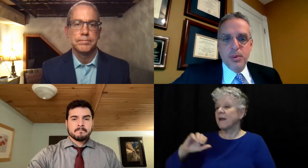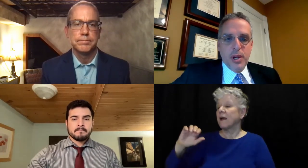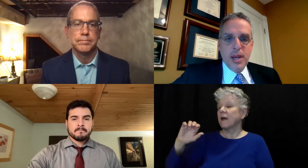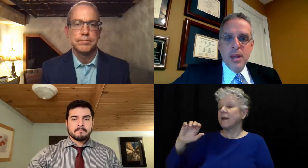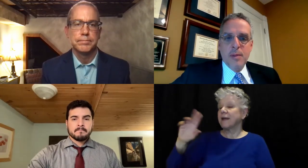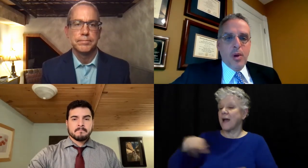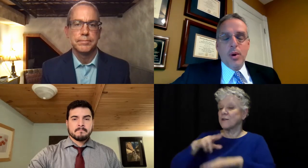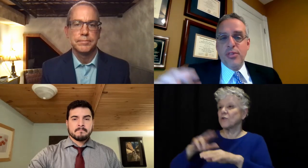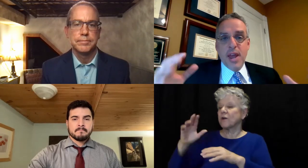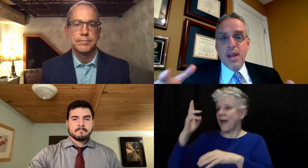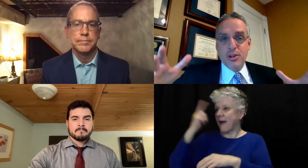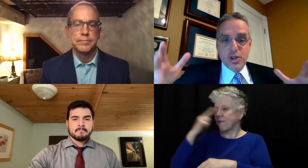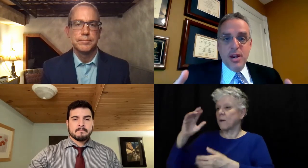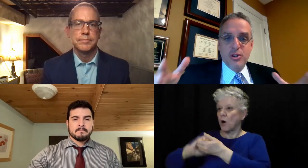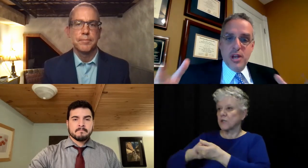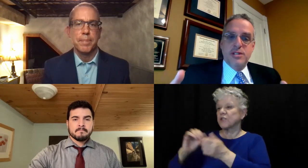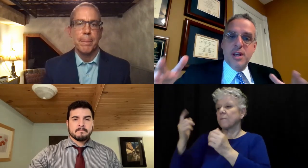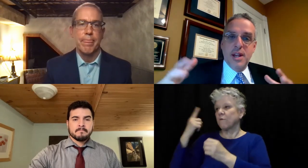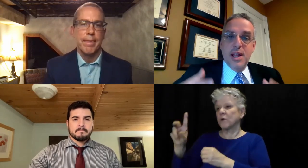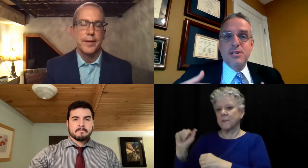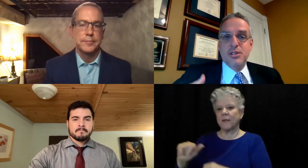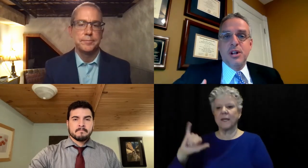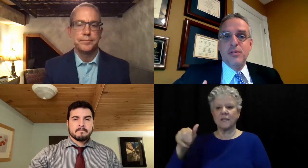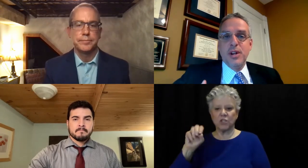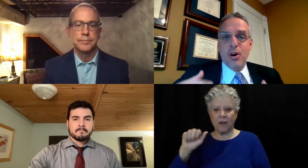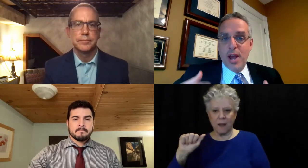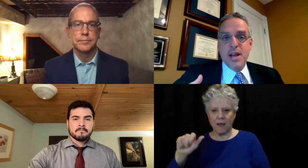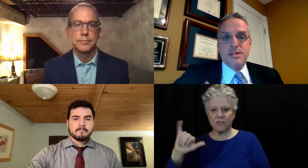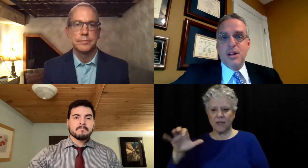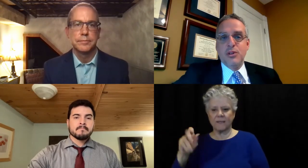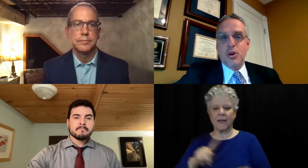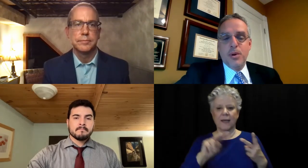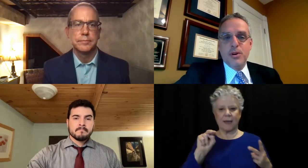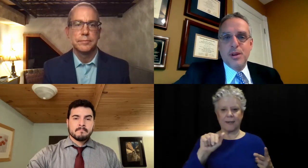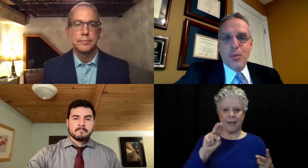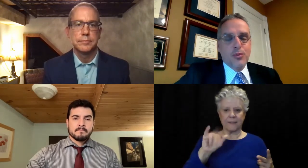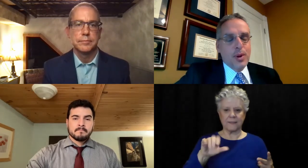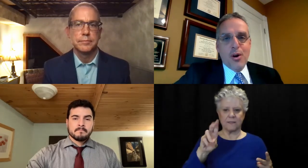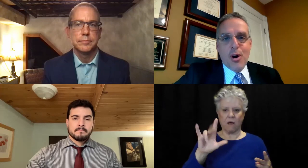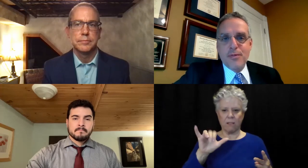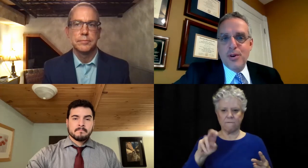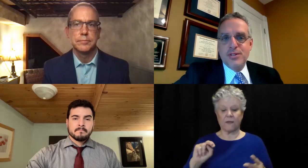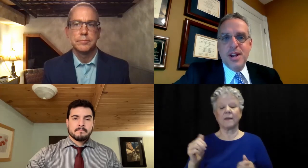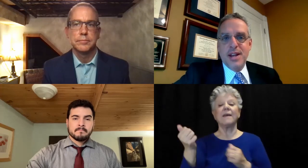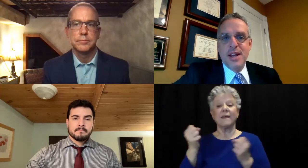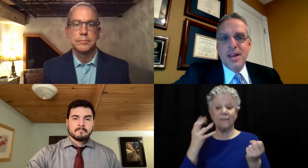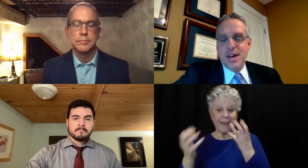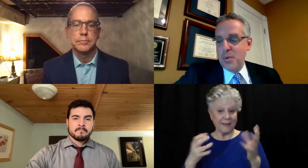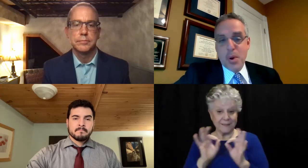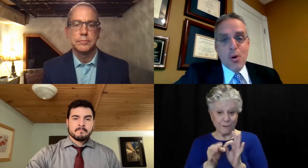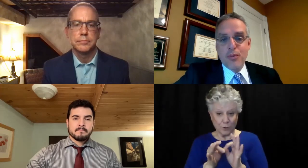for Disability. I want to thank Jenna Jacek and Nancy Sullivan, our ASL interpreters. They worked really hard for us